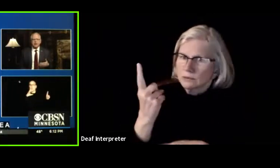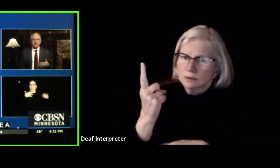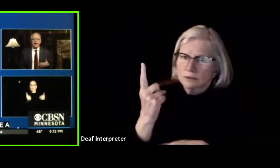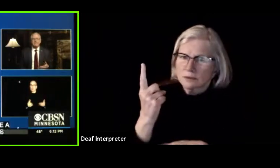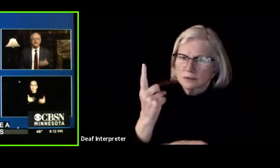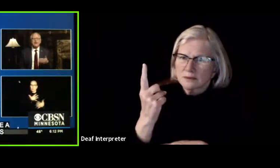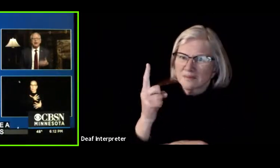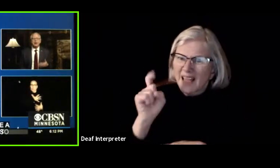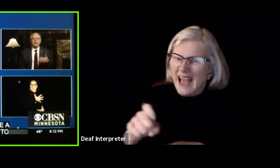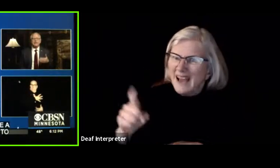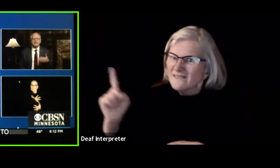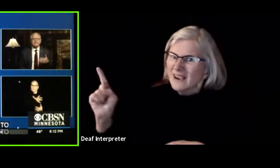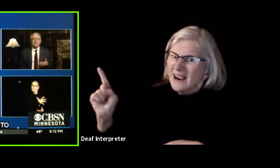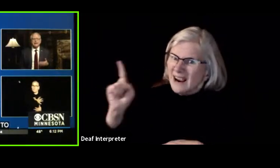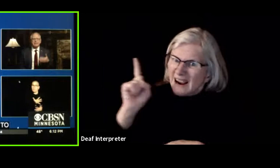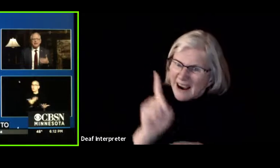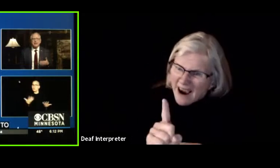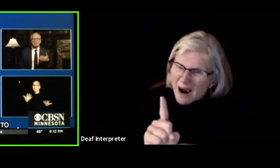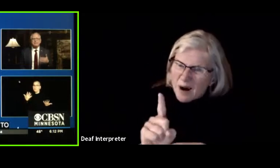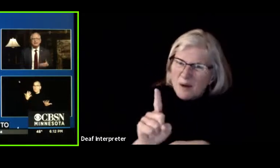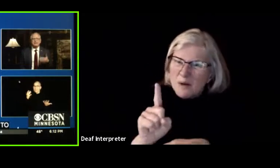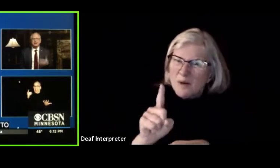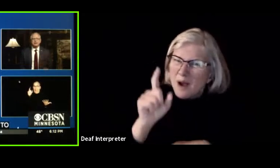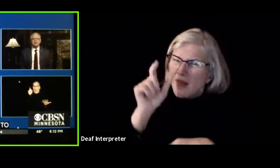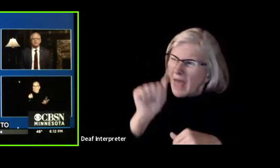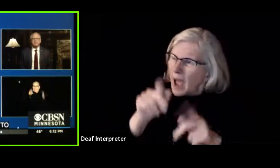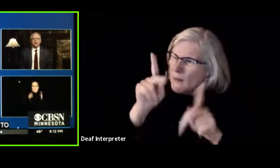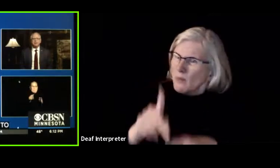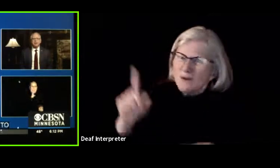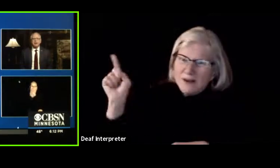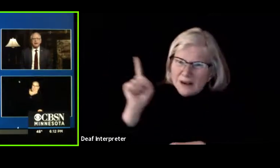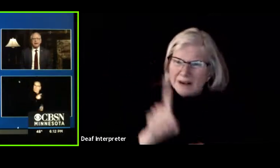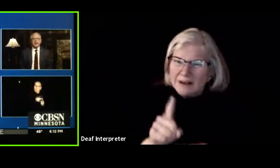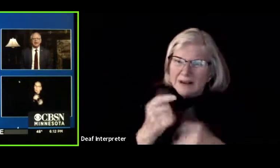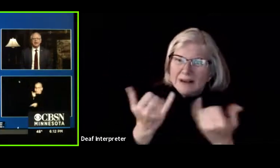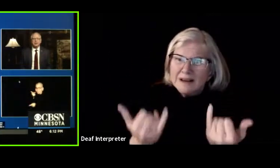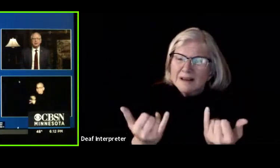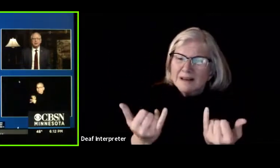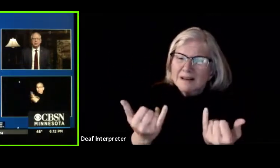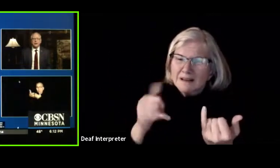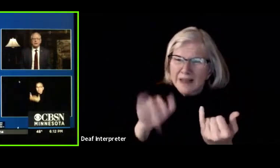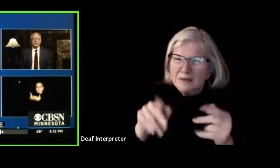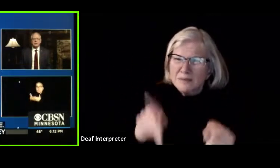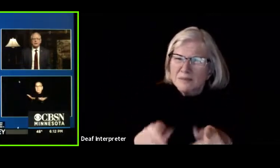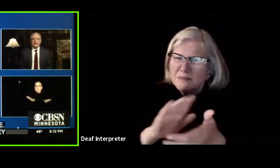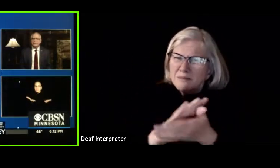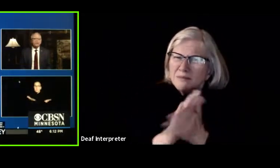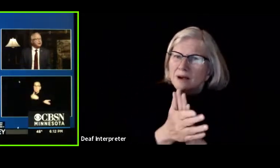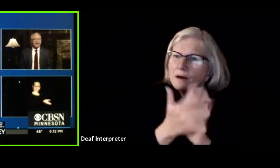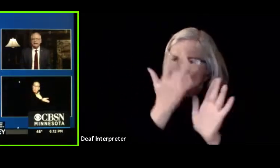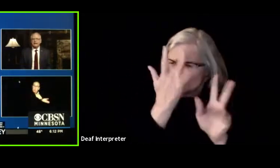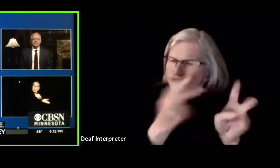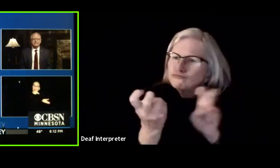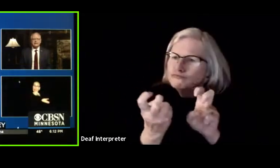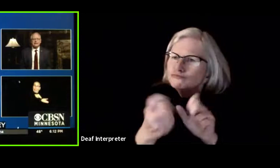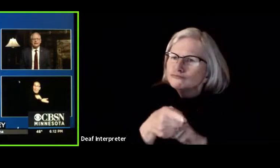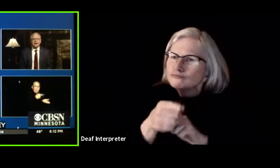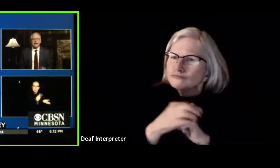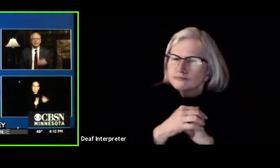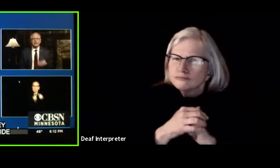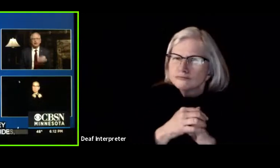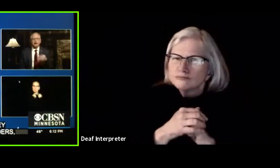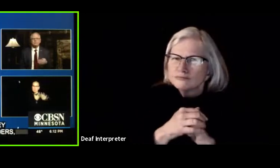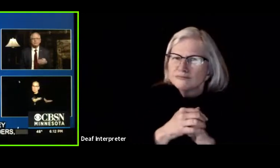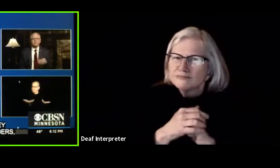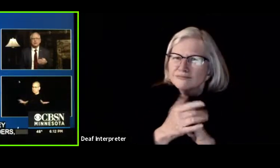there. And they are getting sick, they being the healthcare providers, at incredible rates. And they're not getting sick